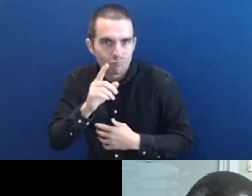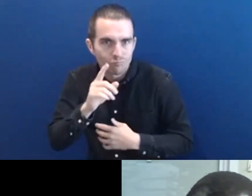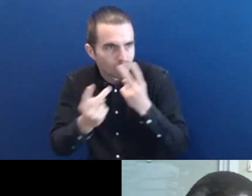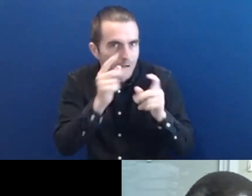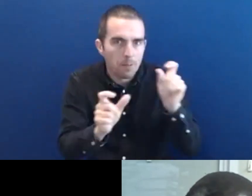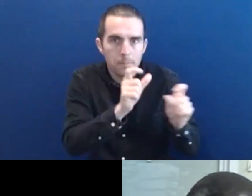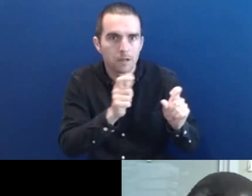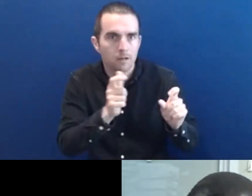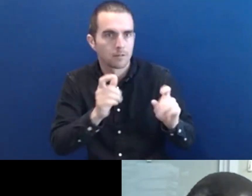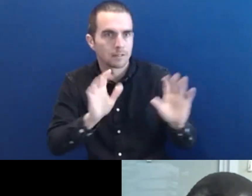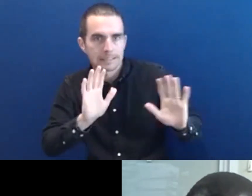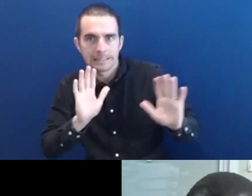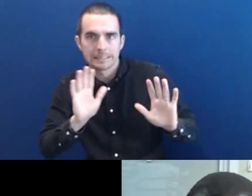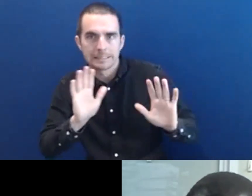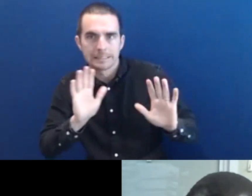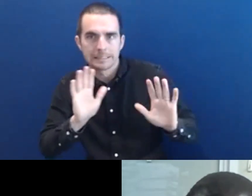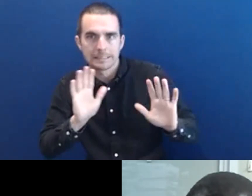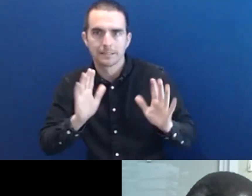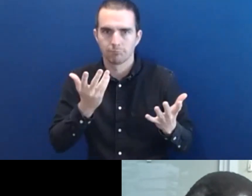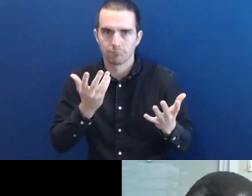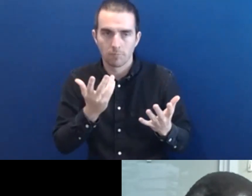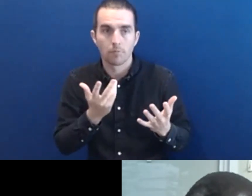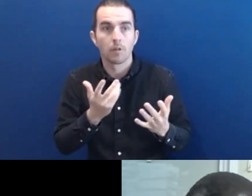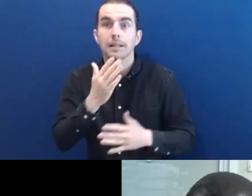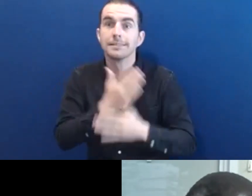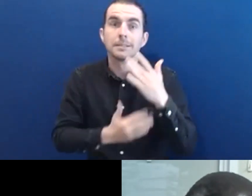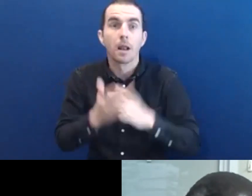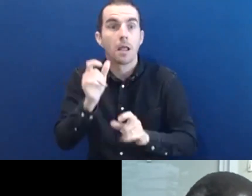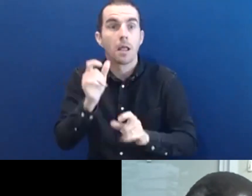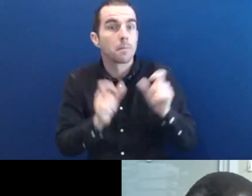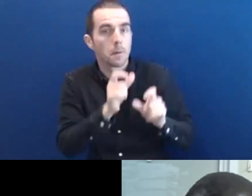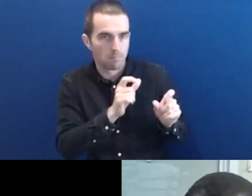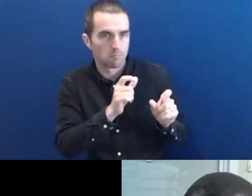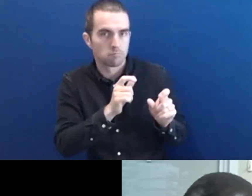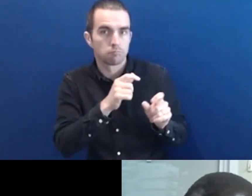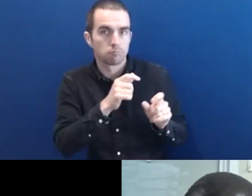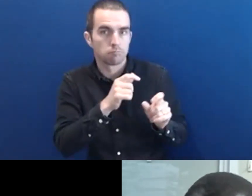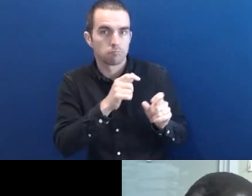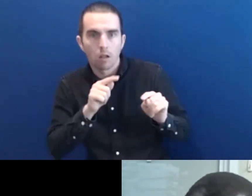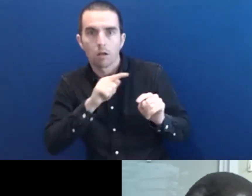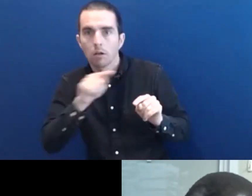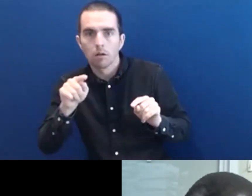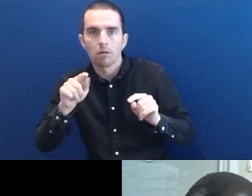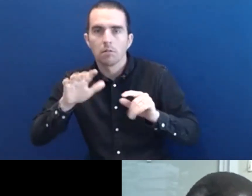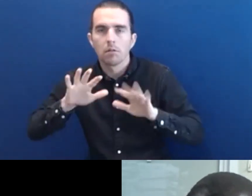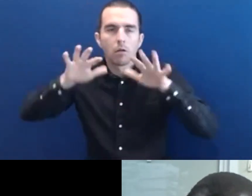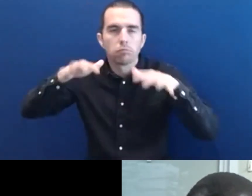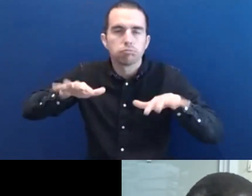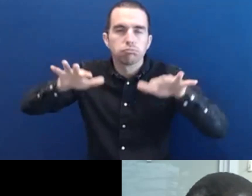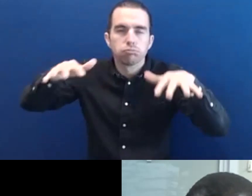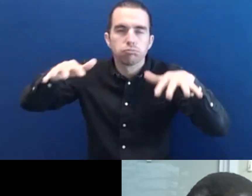not easy to meet them. And as I mentioned